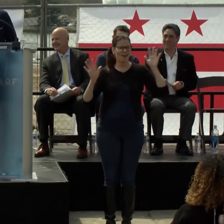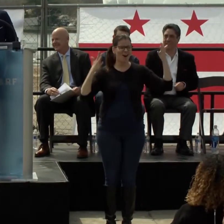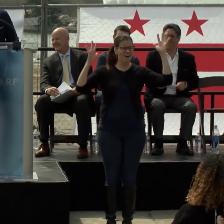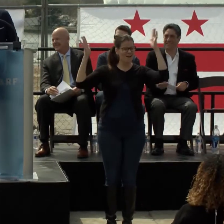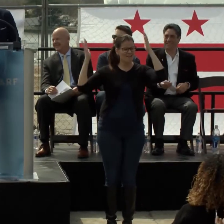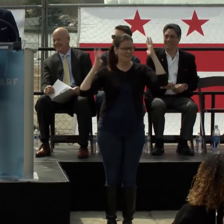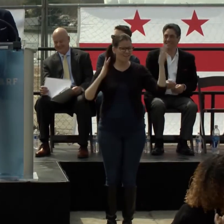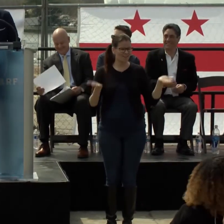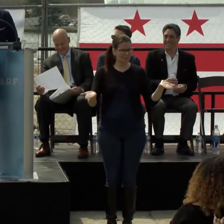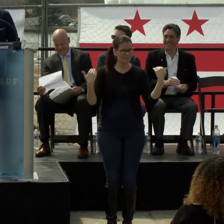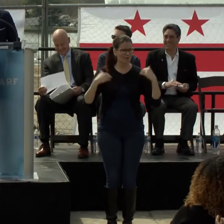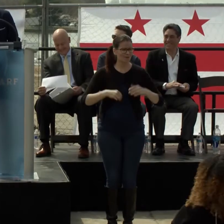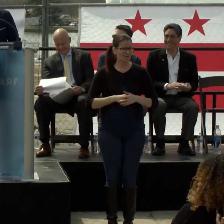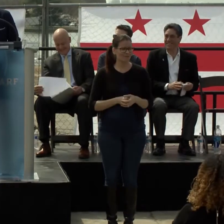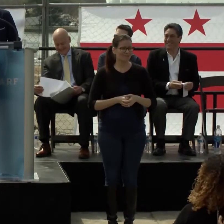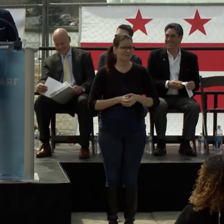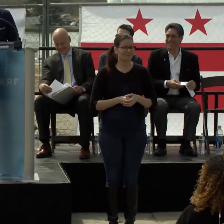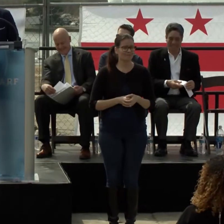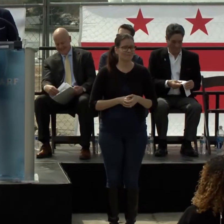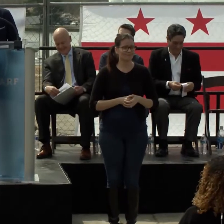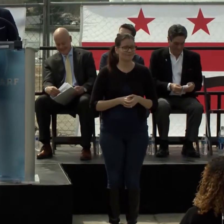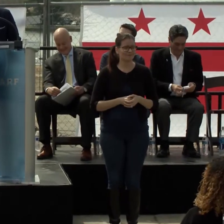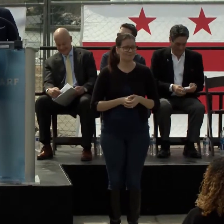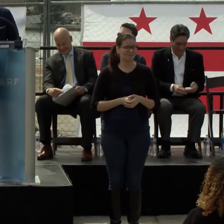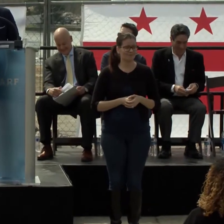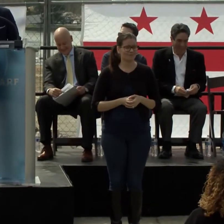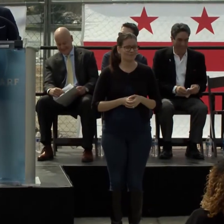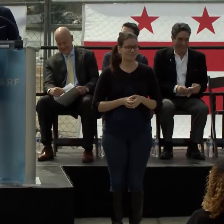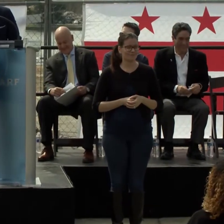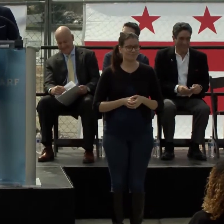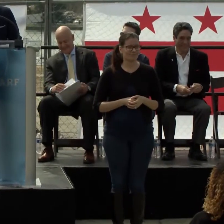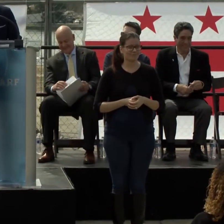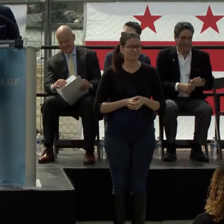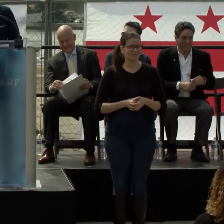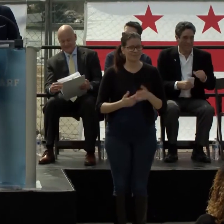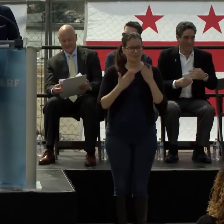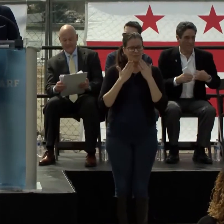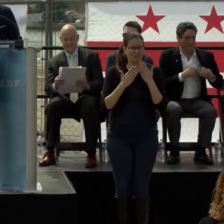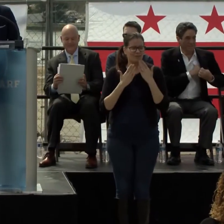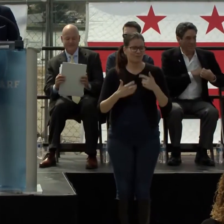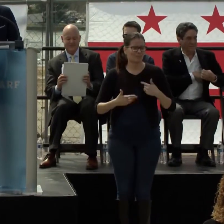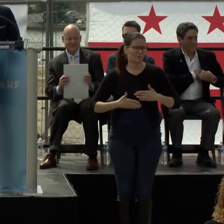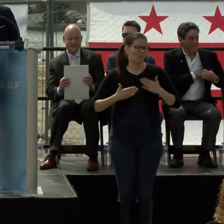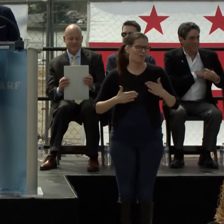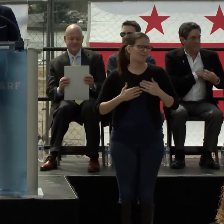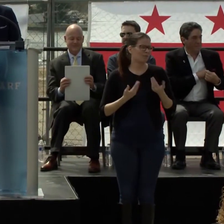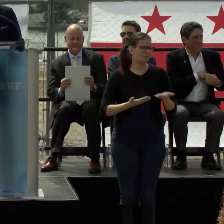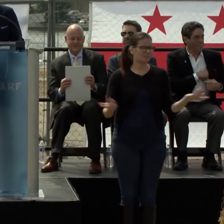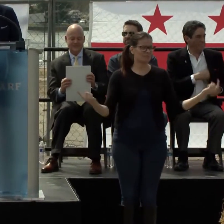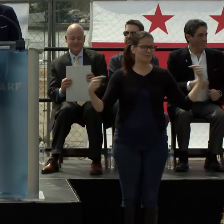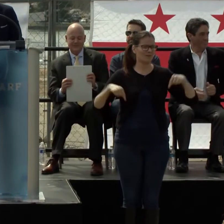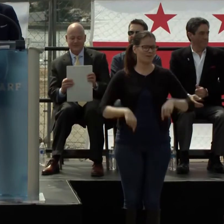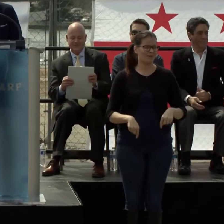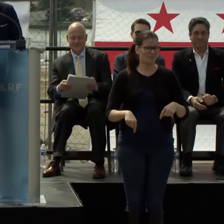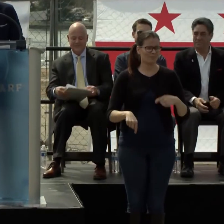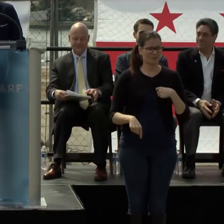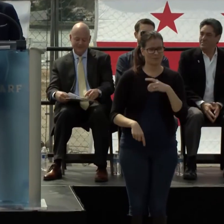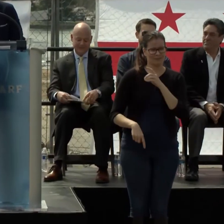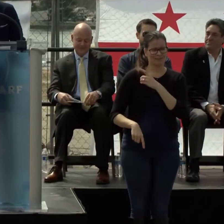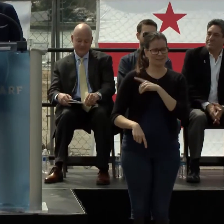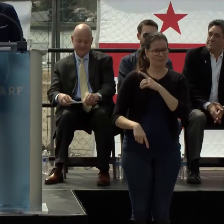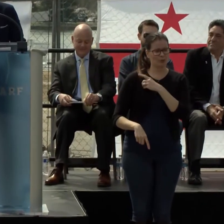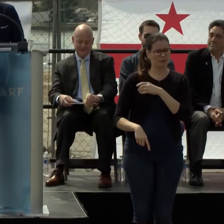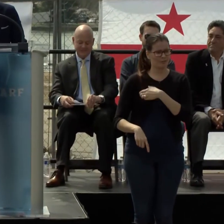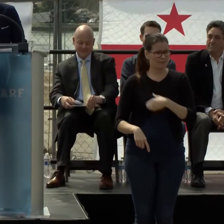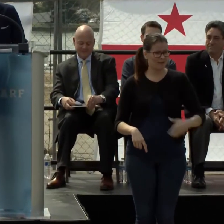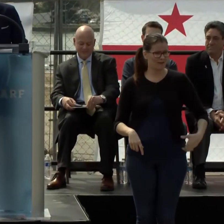How are we doing? I very much want to thank all of you for being here. Again, I'm Brian Kenner. I'm the Deputy Mayor for Planning and